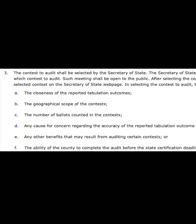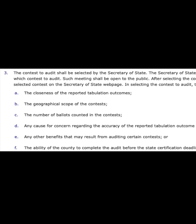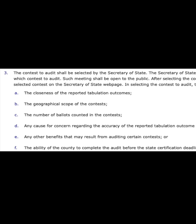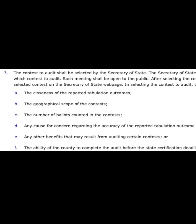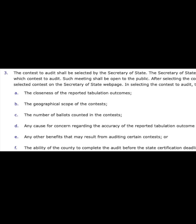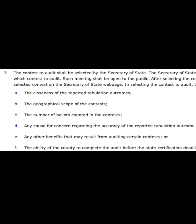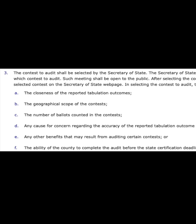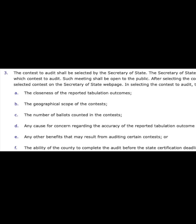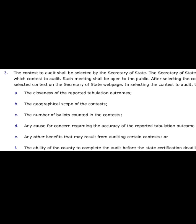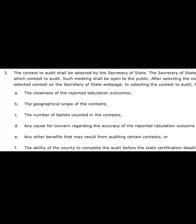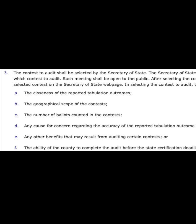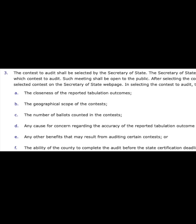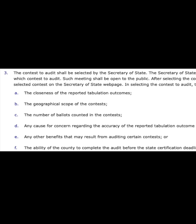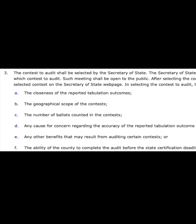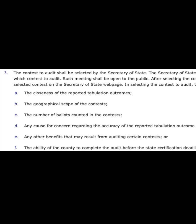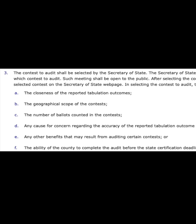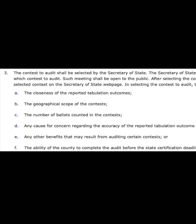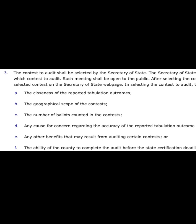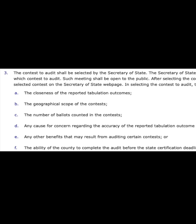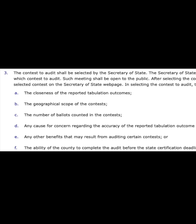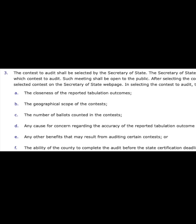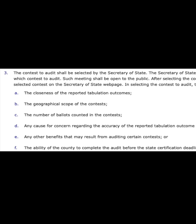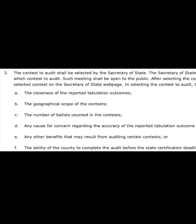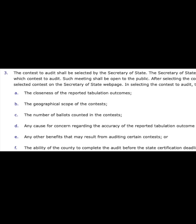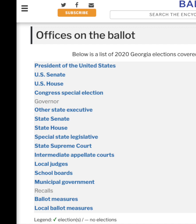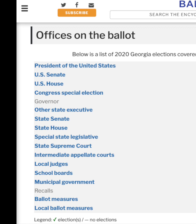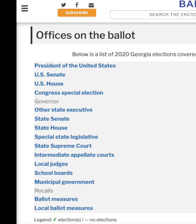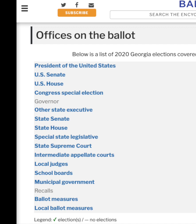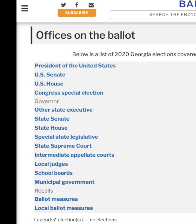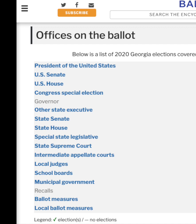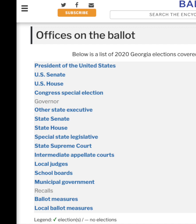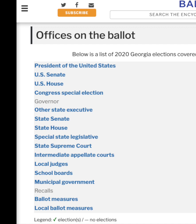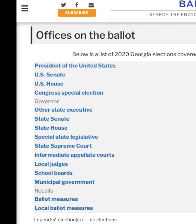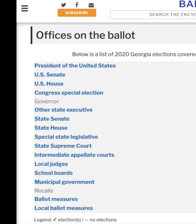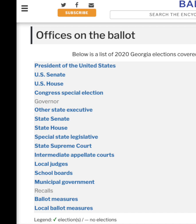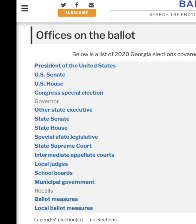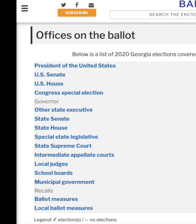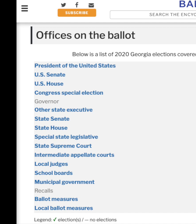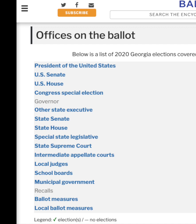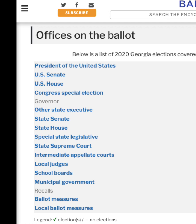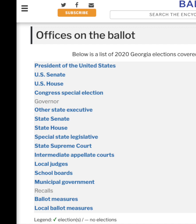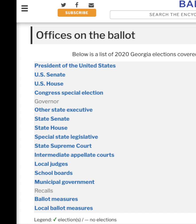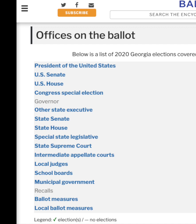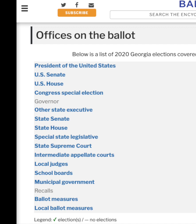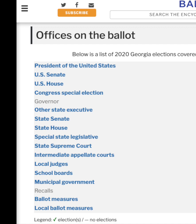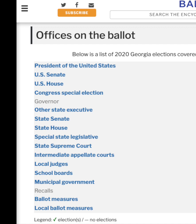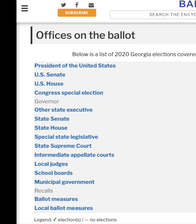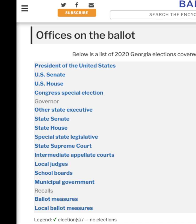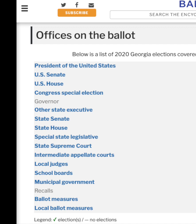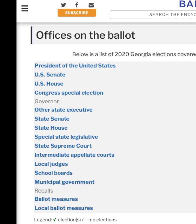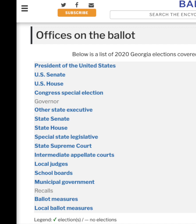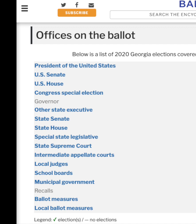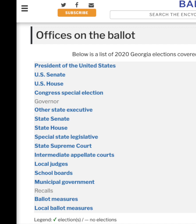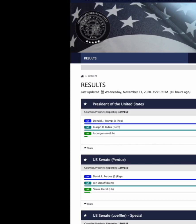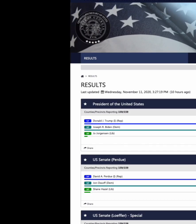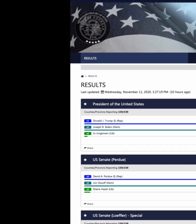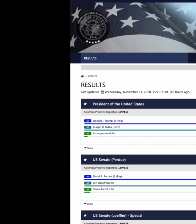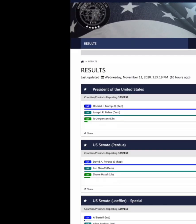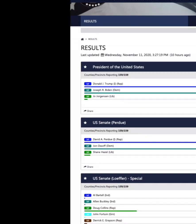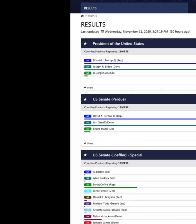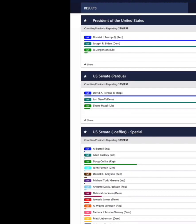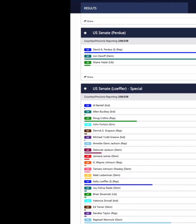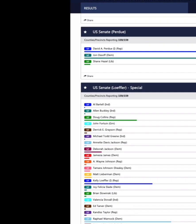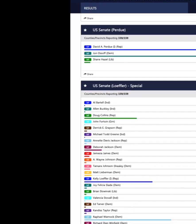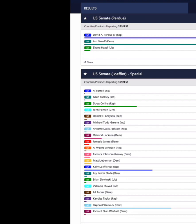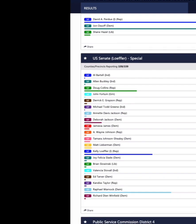183-1-15-.04, and you should try to hide it because it's shameful. Don't be talking to me about random samples and risk-limiting audits